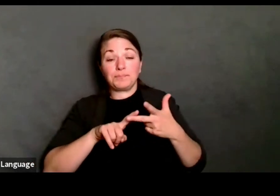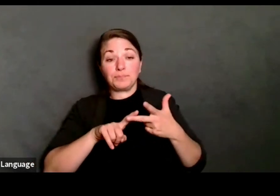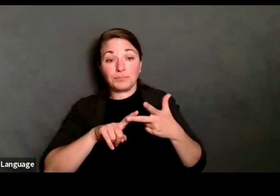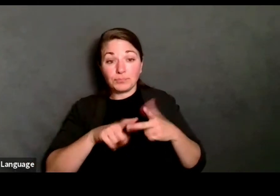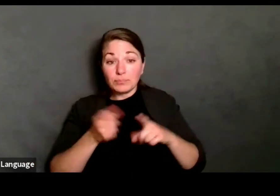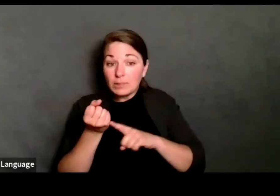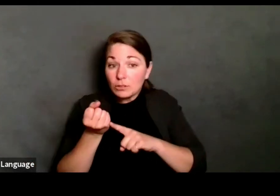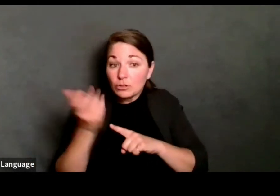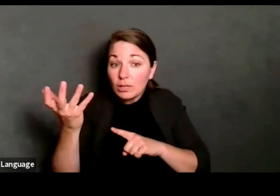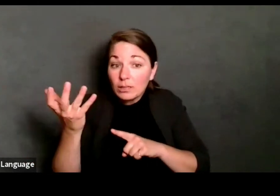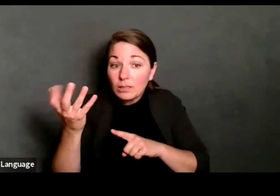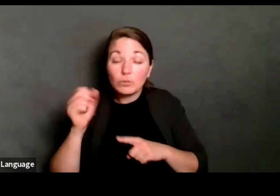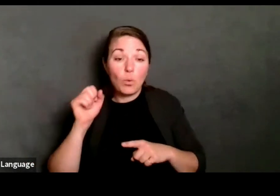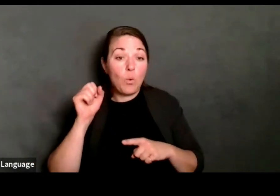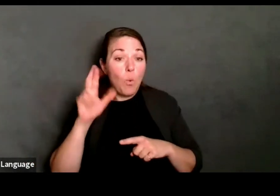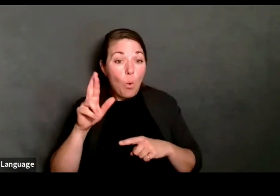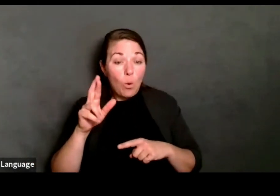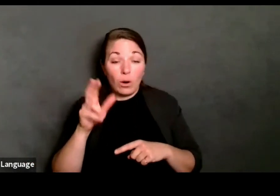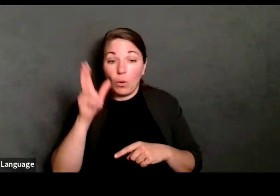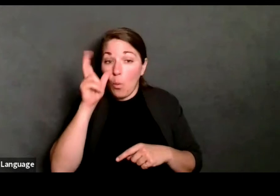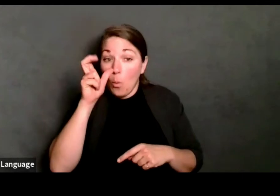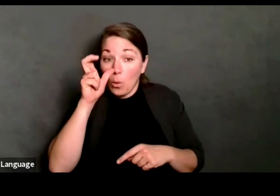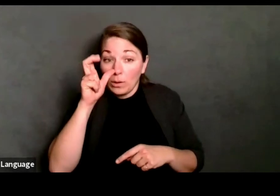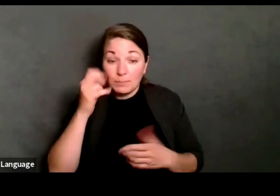during unwanted contact.